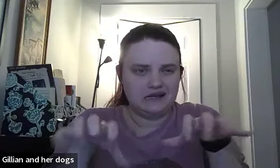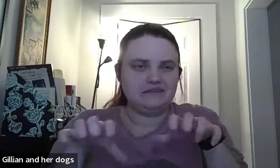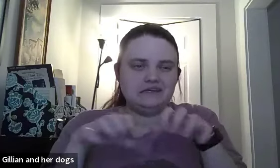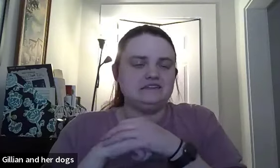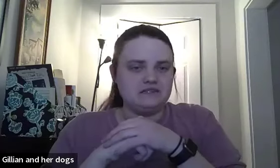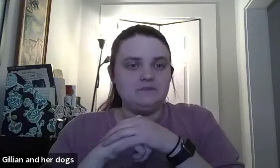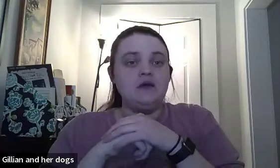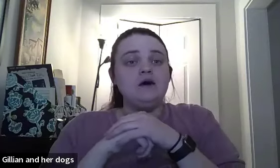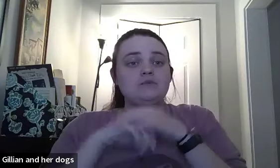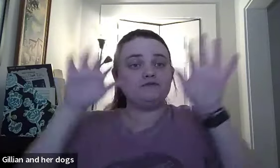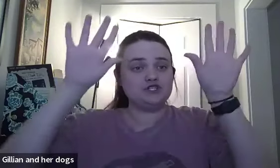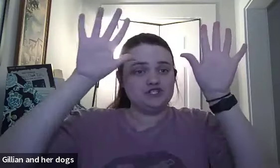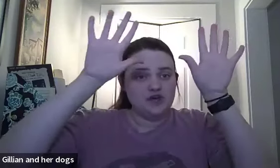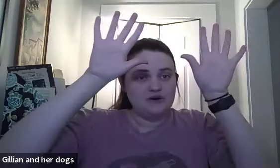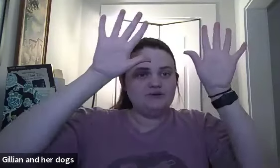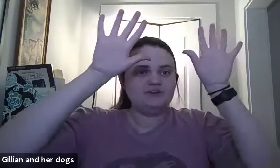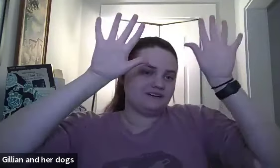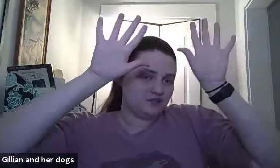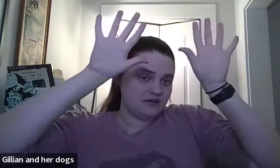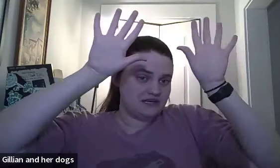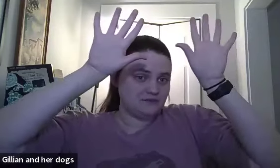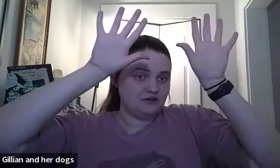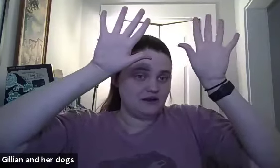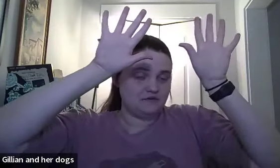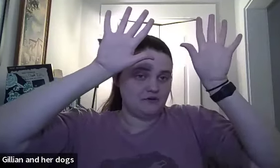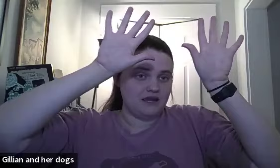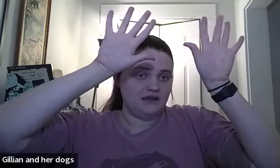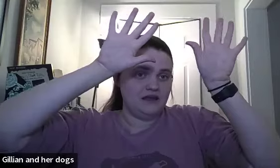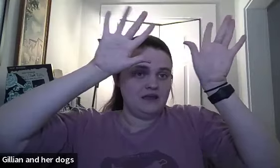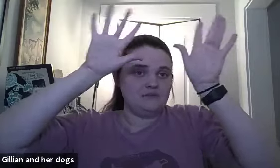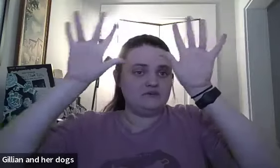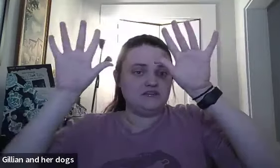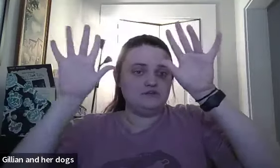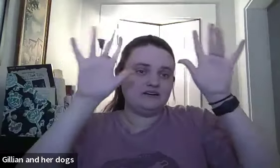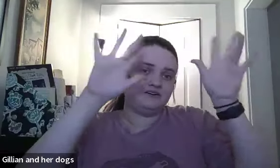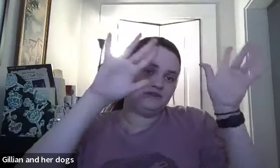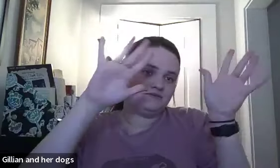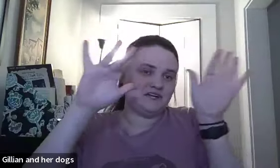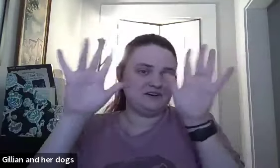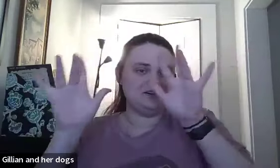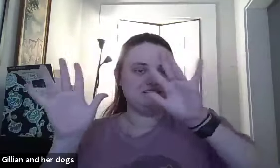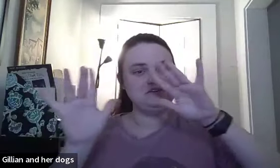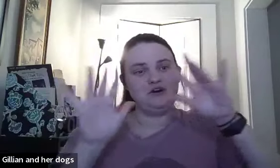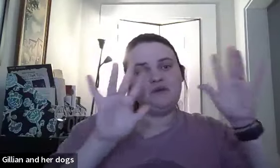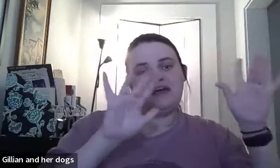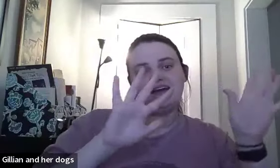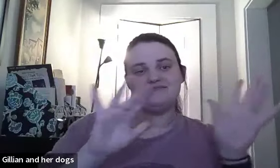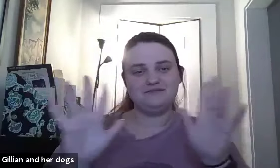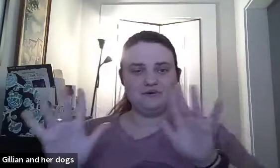kind of thing is still the same. But for snow, you're gonna start kind of similar like of our rain, but then you wiggle your fingers and you go back and